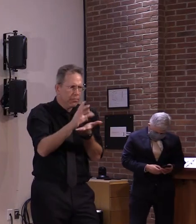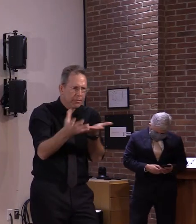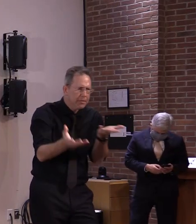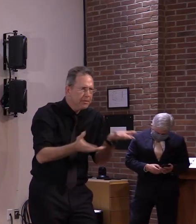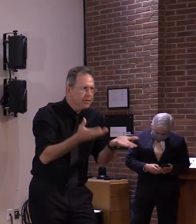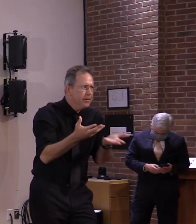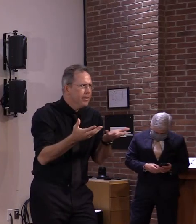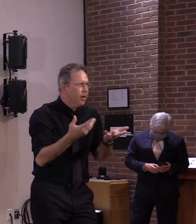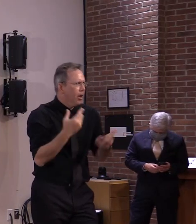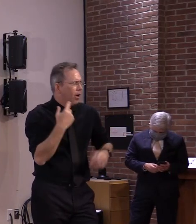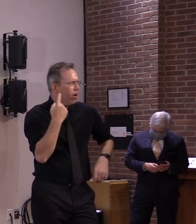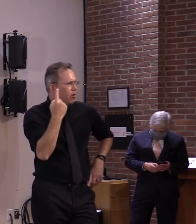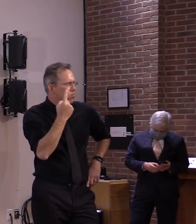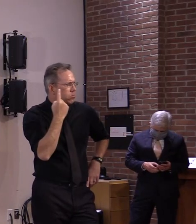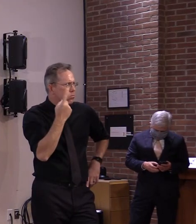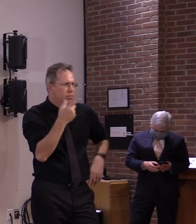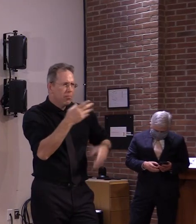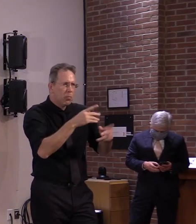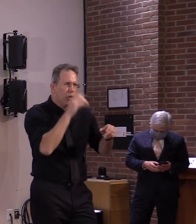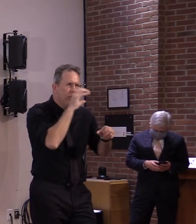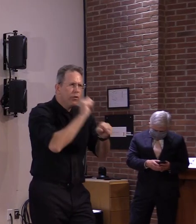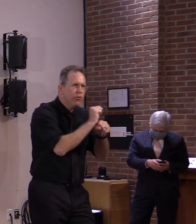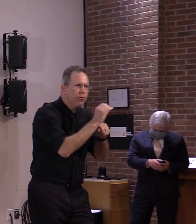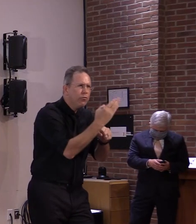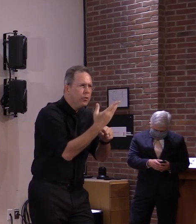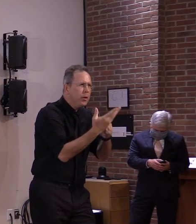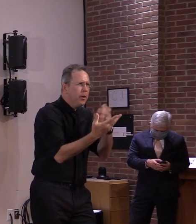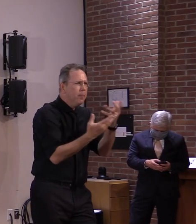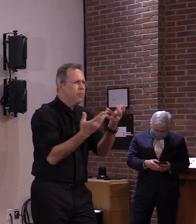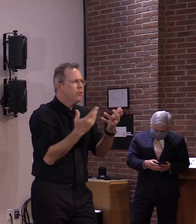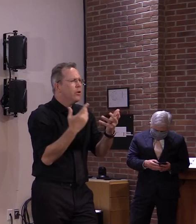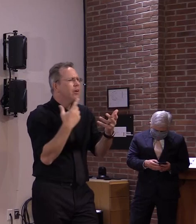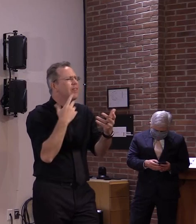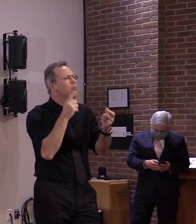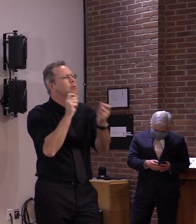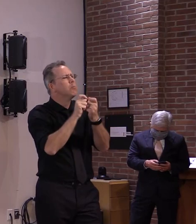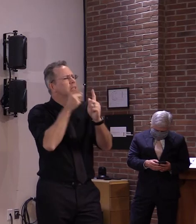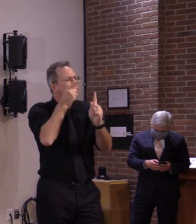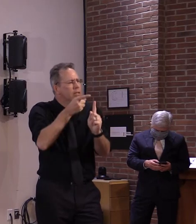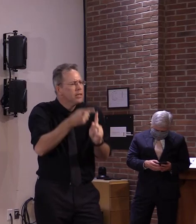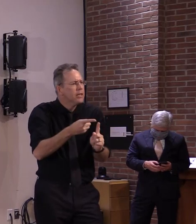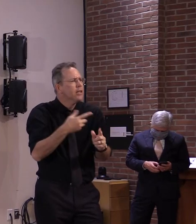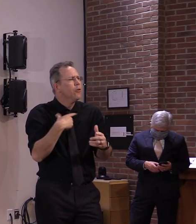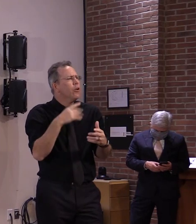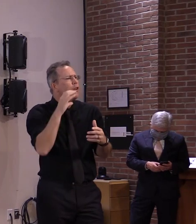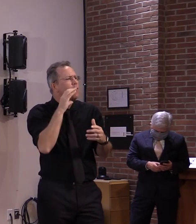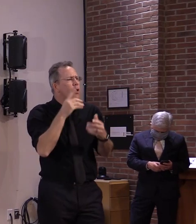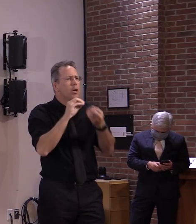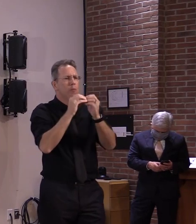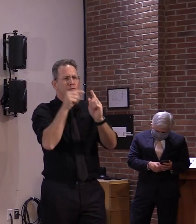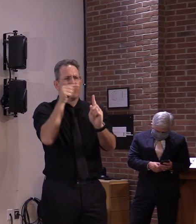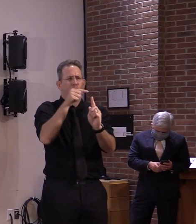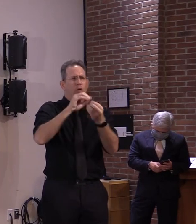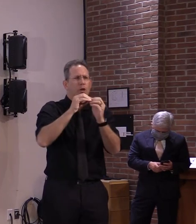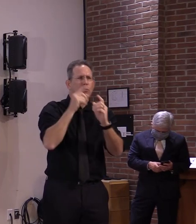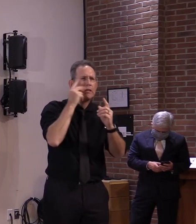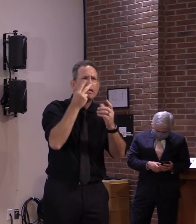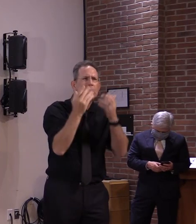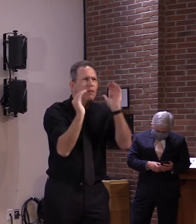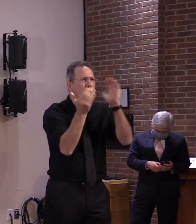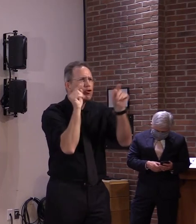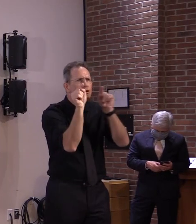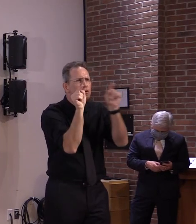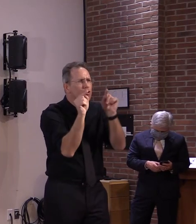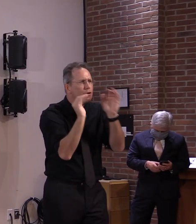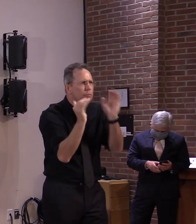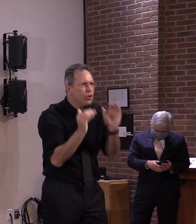apply. So more specifically, what are you looking for number-wise to reinstitute that policy? Are you looking for